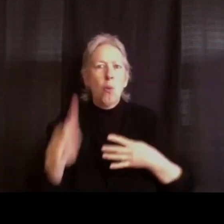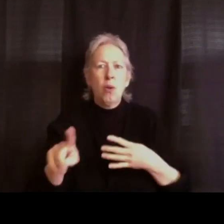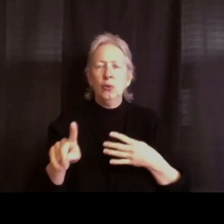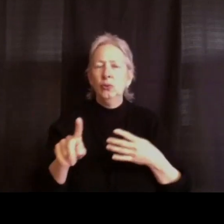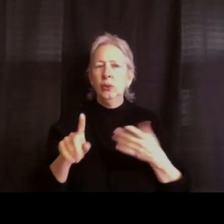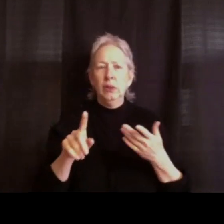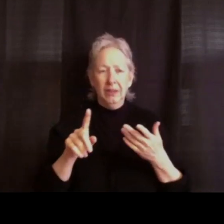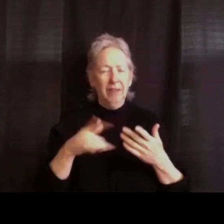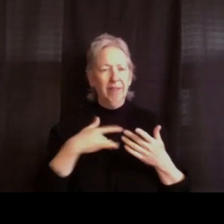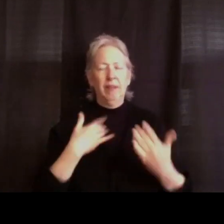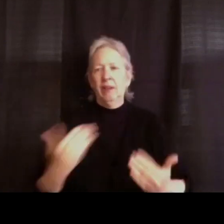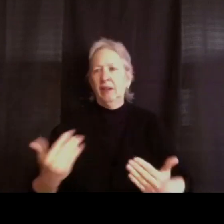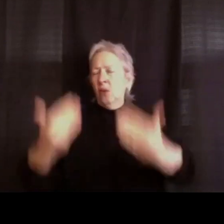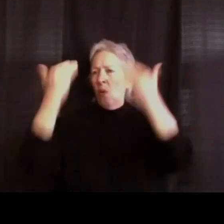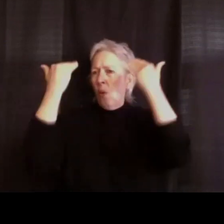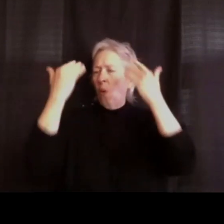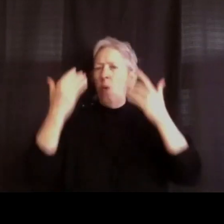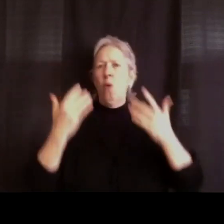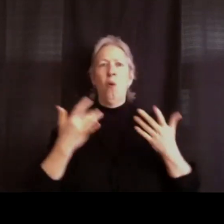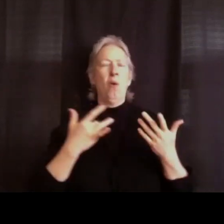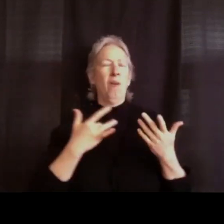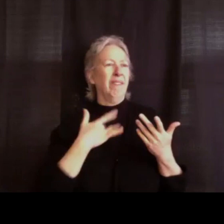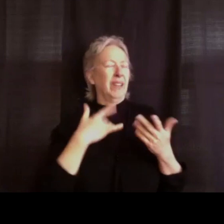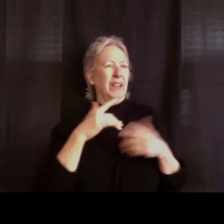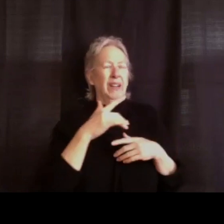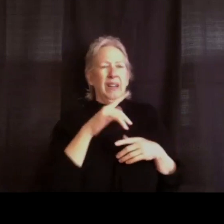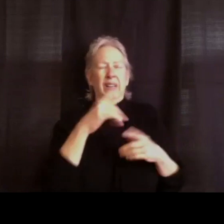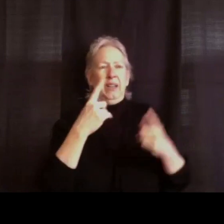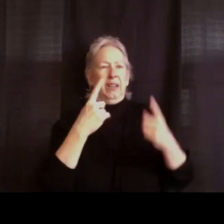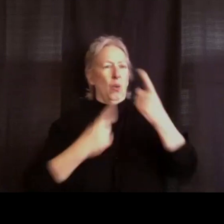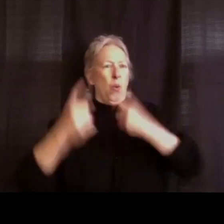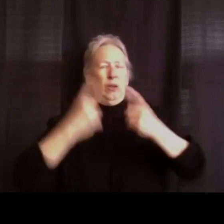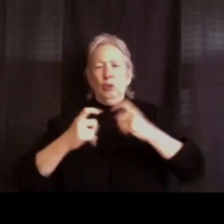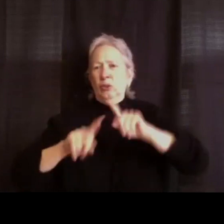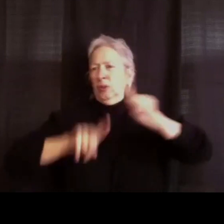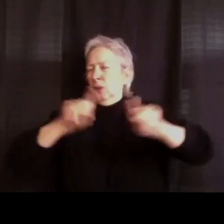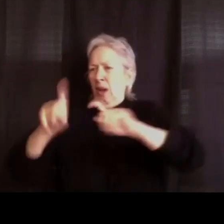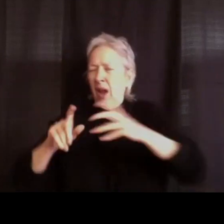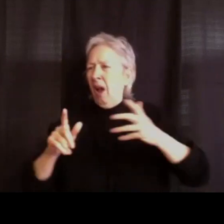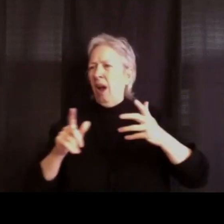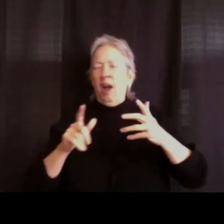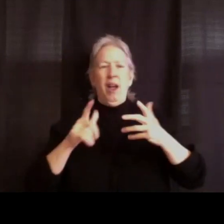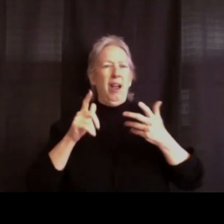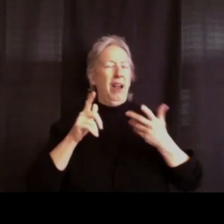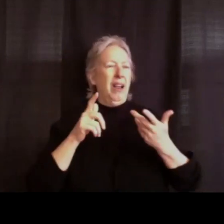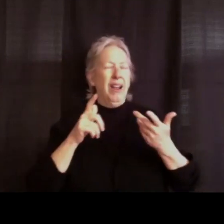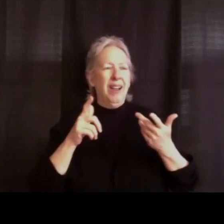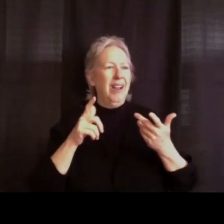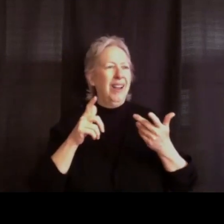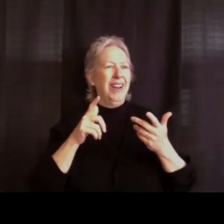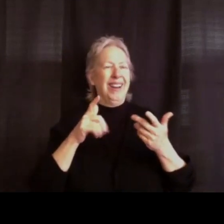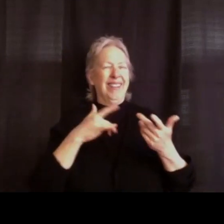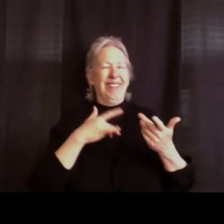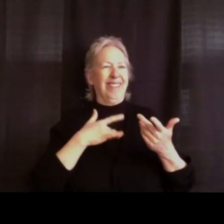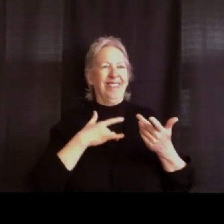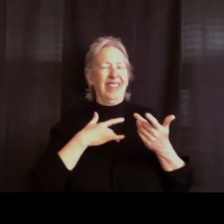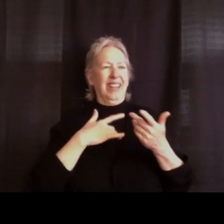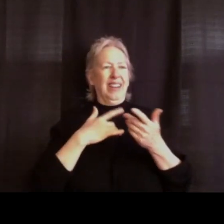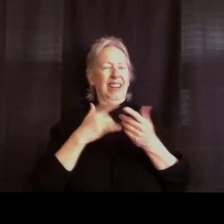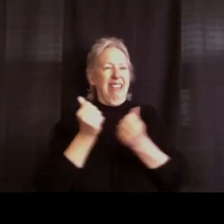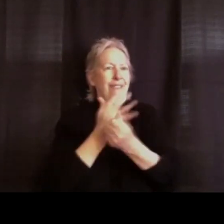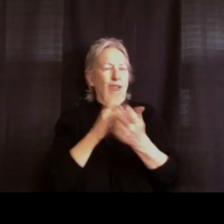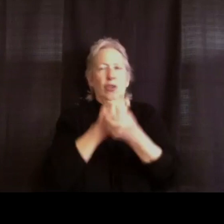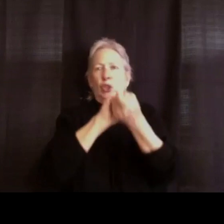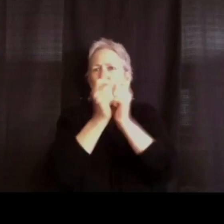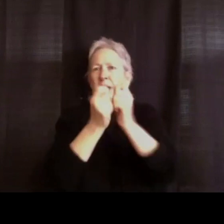the vast and ever-changing questions, exhausted by the endless and also ever-changing